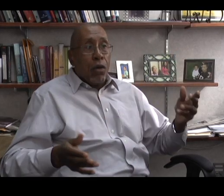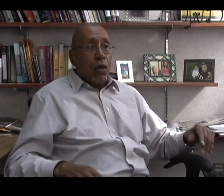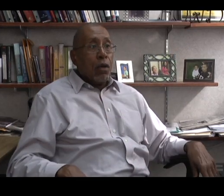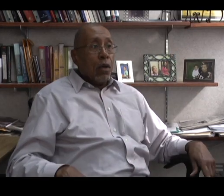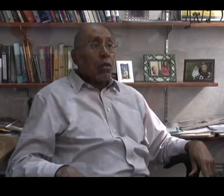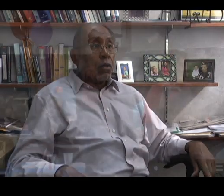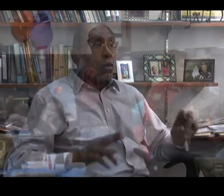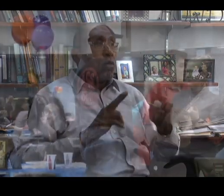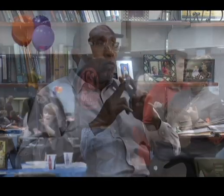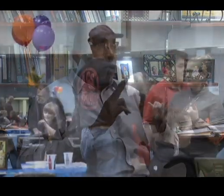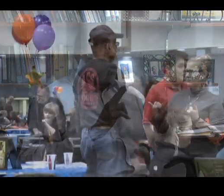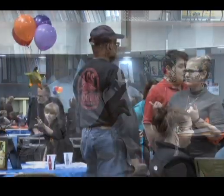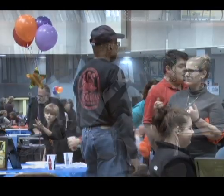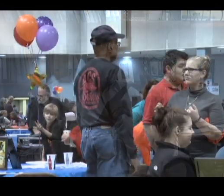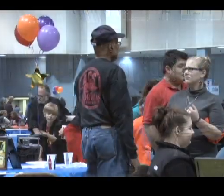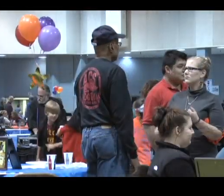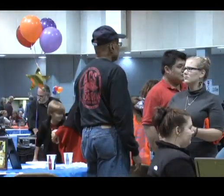I give back.